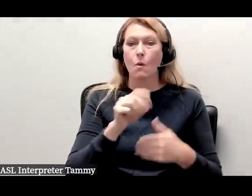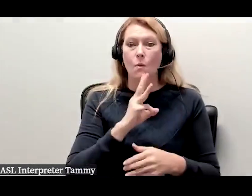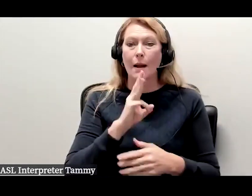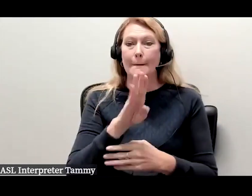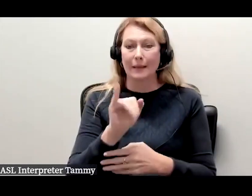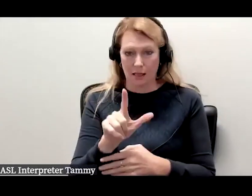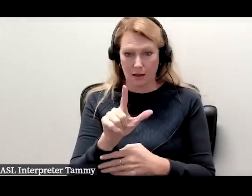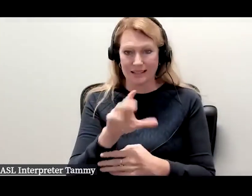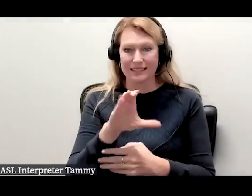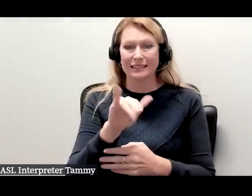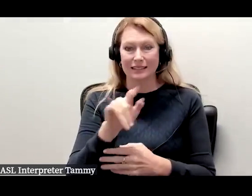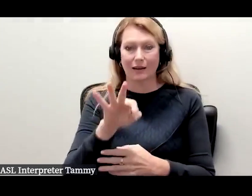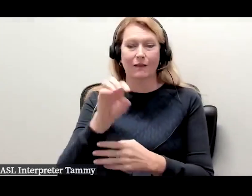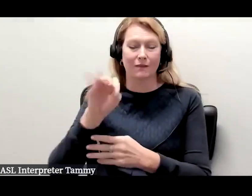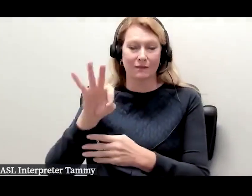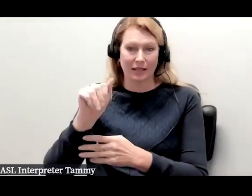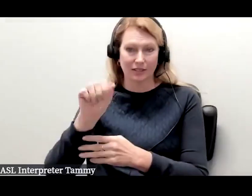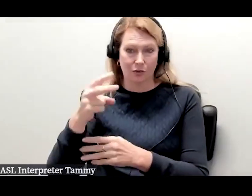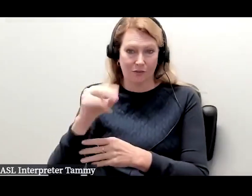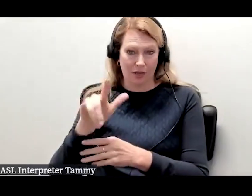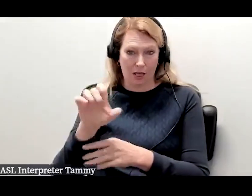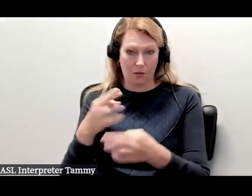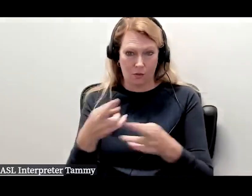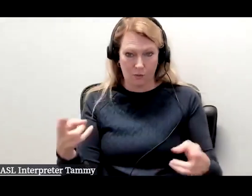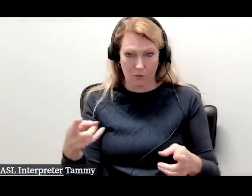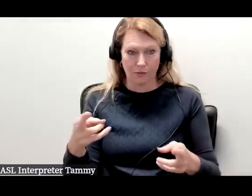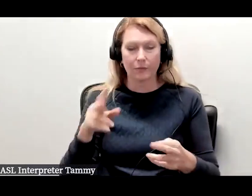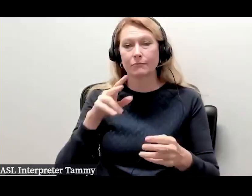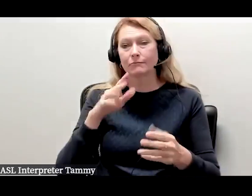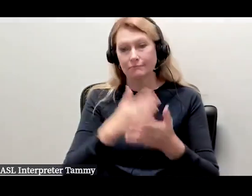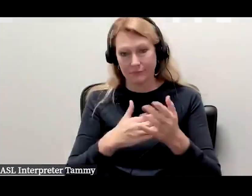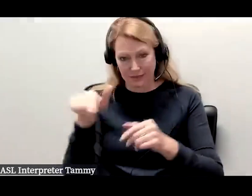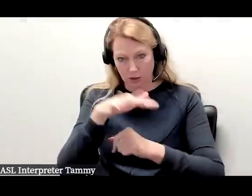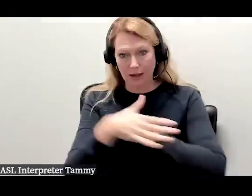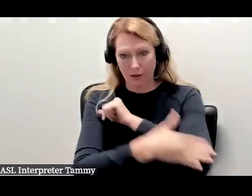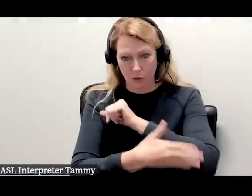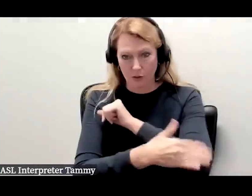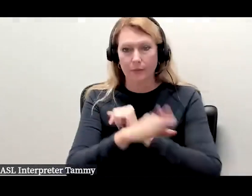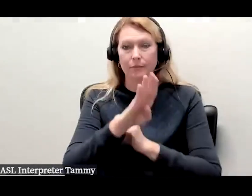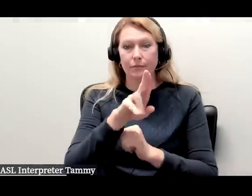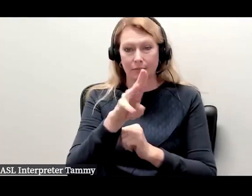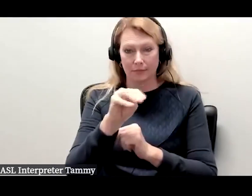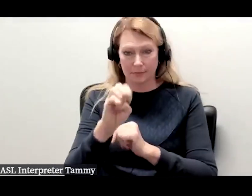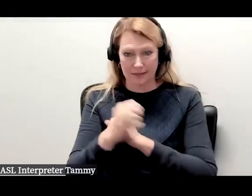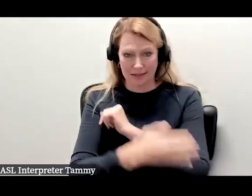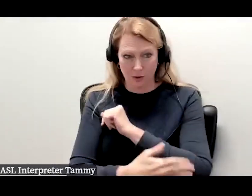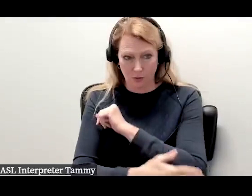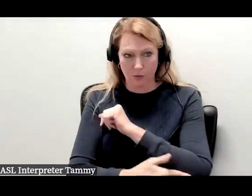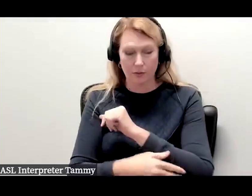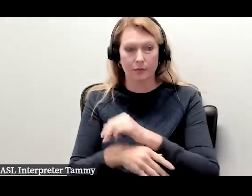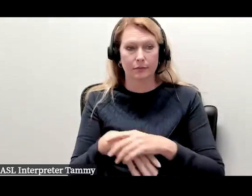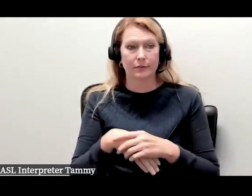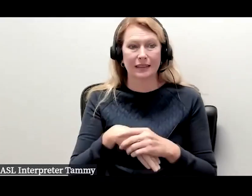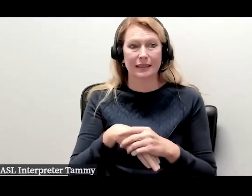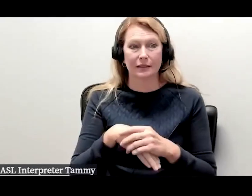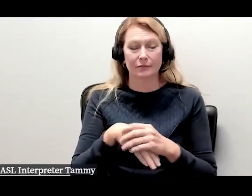from City of Asheville Water Resources. So those are people obviously in the county, Buncombe County, and the tiny